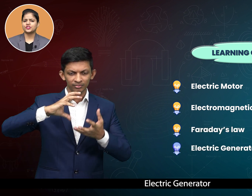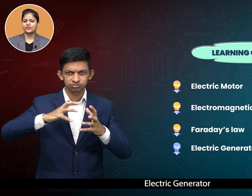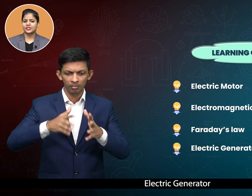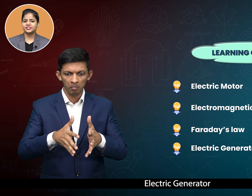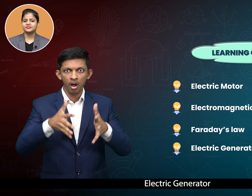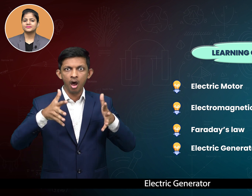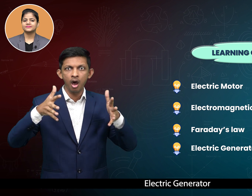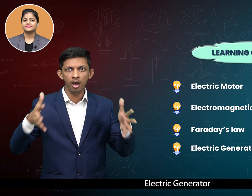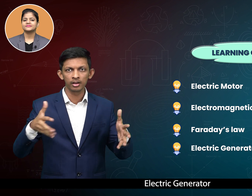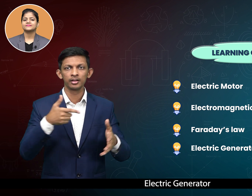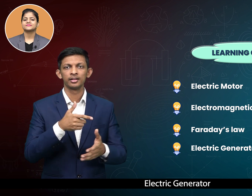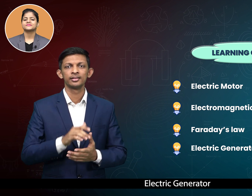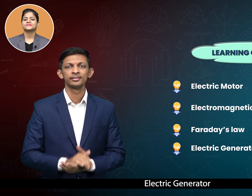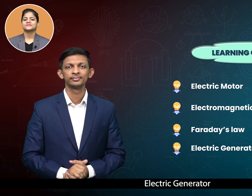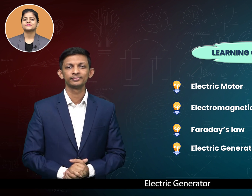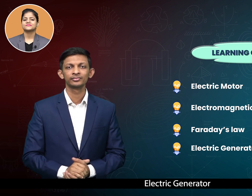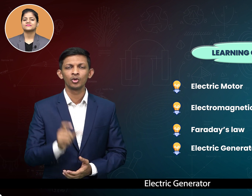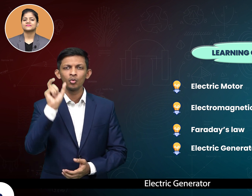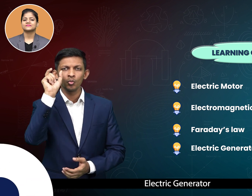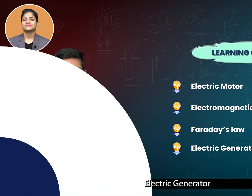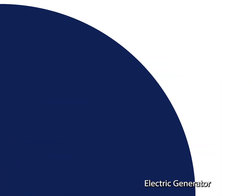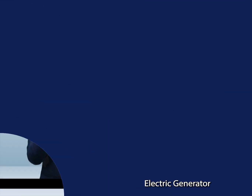electric generator.